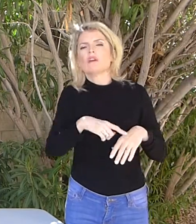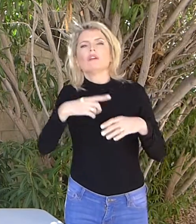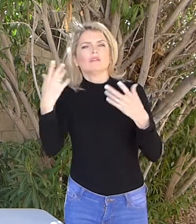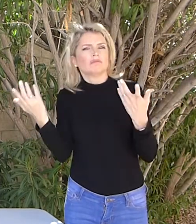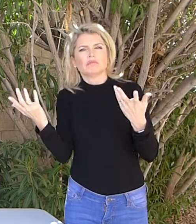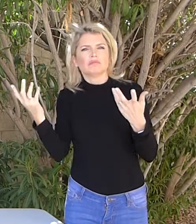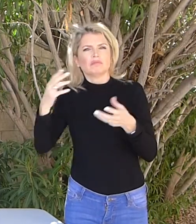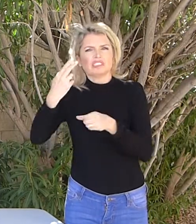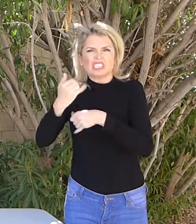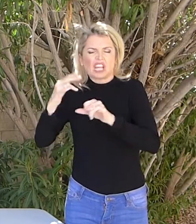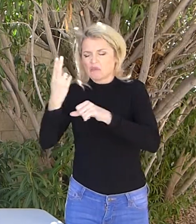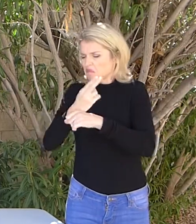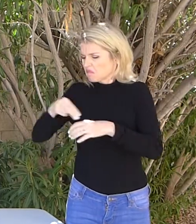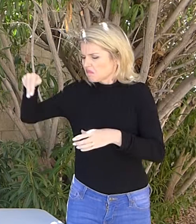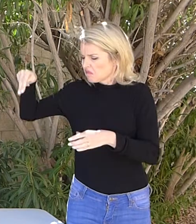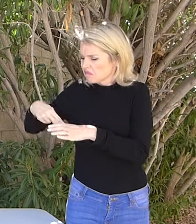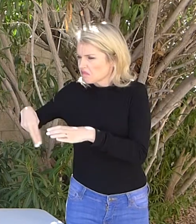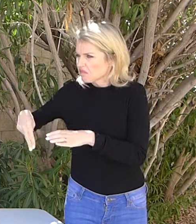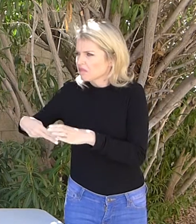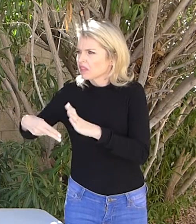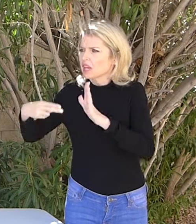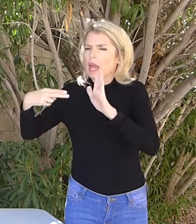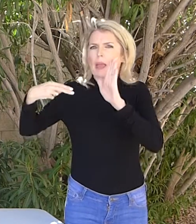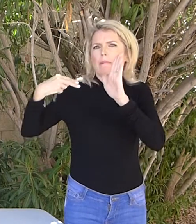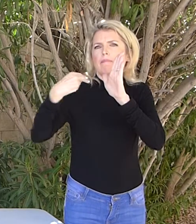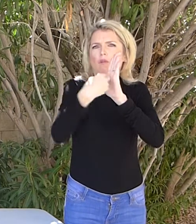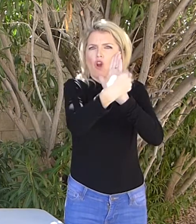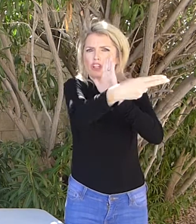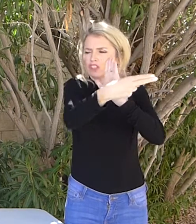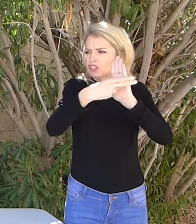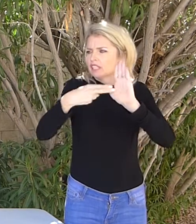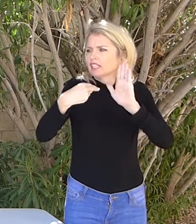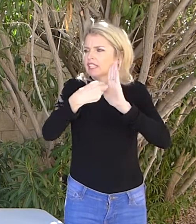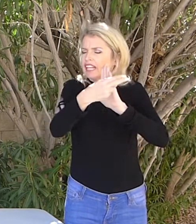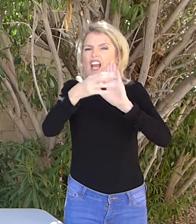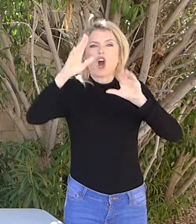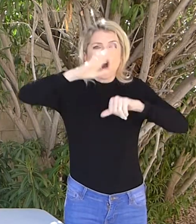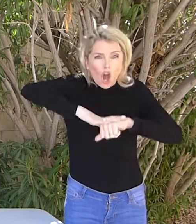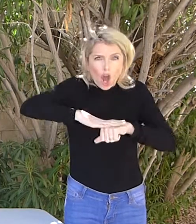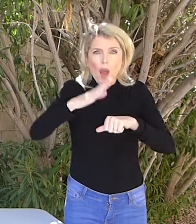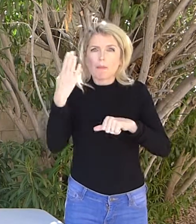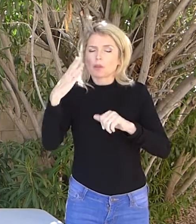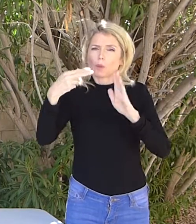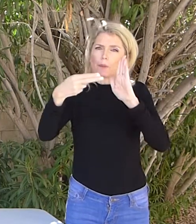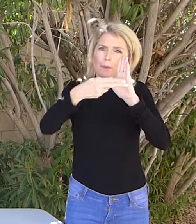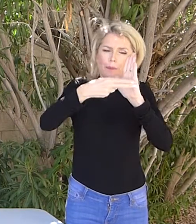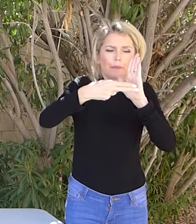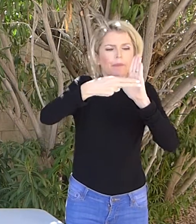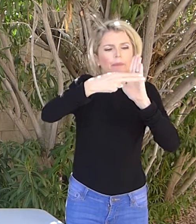it in the middle and push it down into the blue.